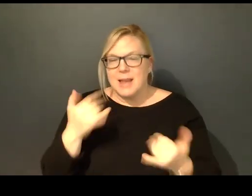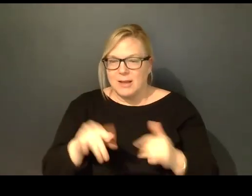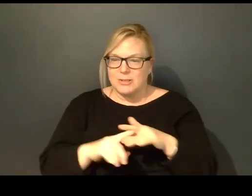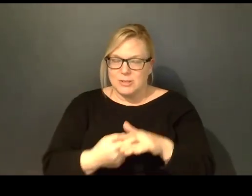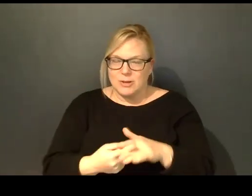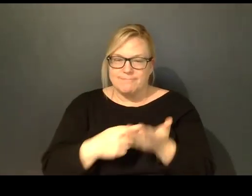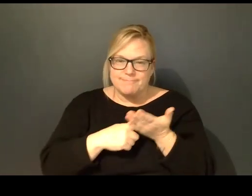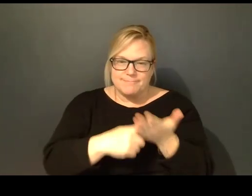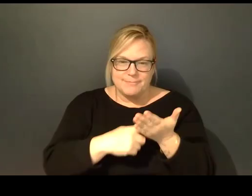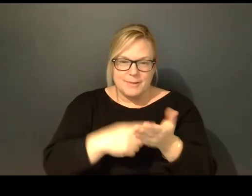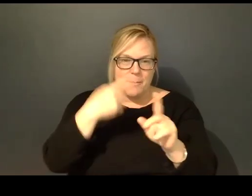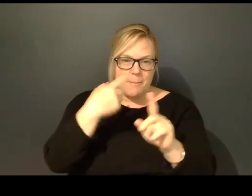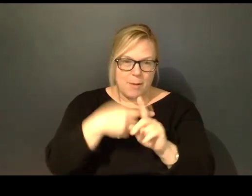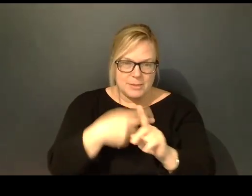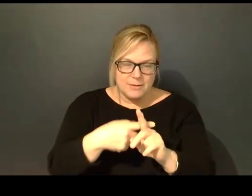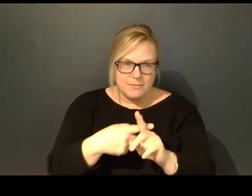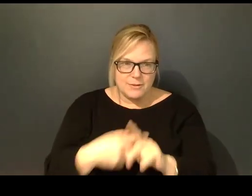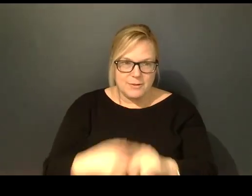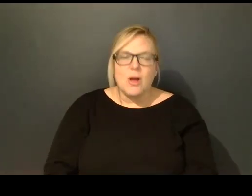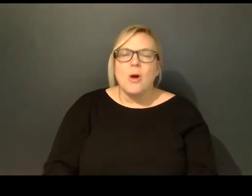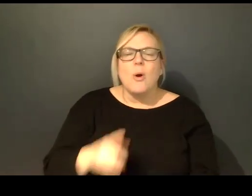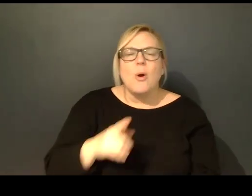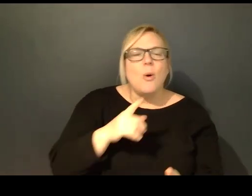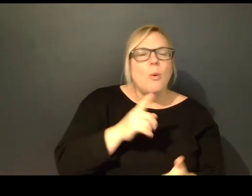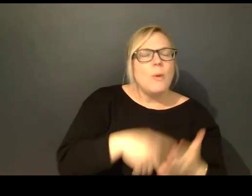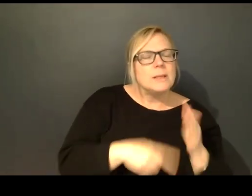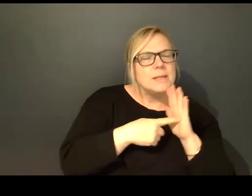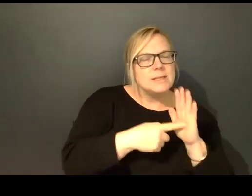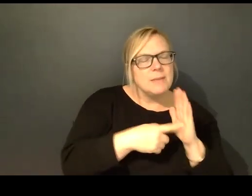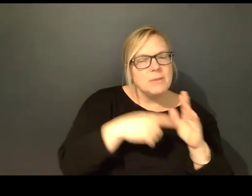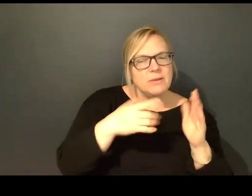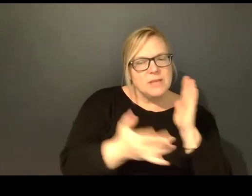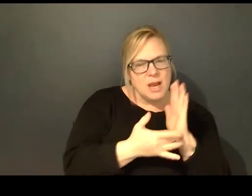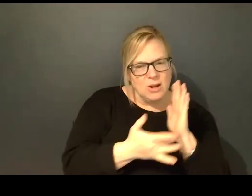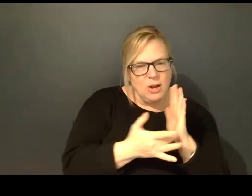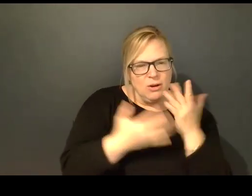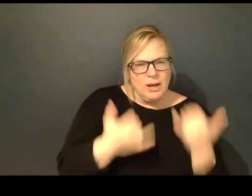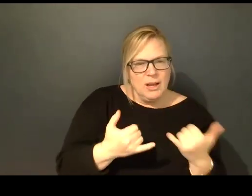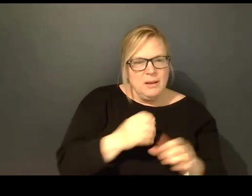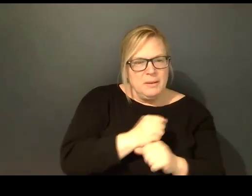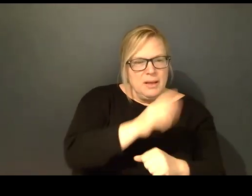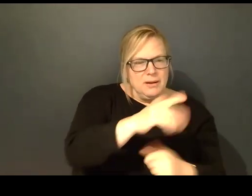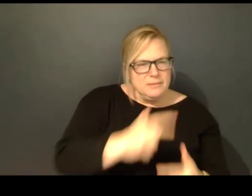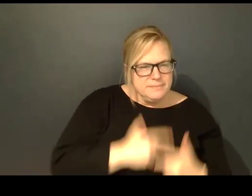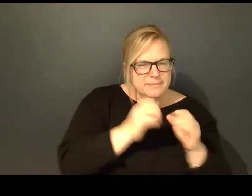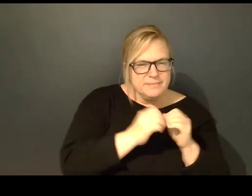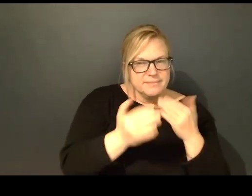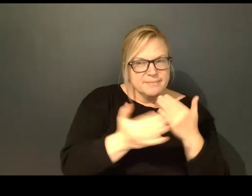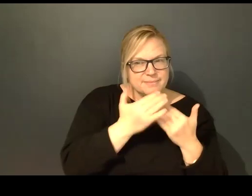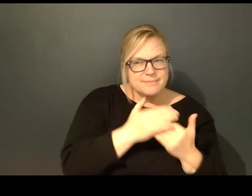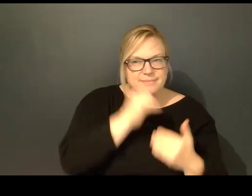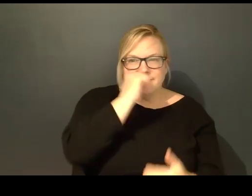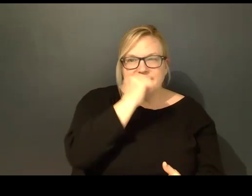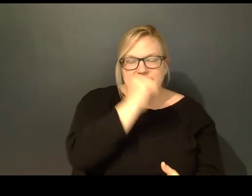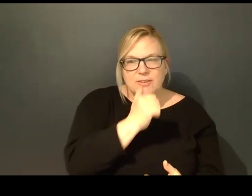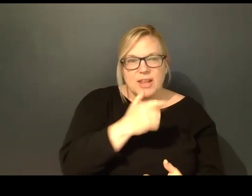start with Milena. What is an example of a technology that is currently making your life easier on a daily basis that you would recommend for